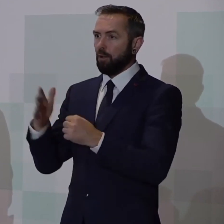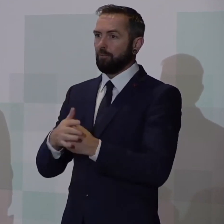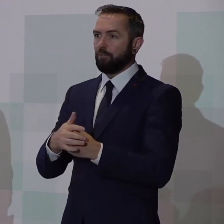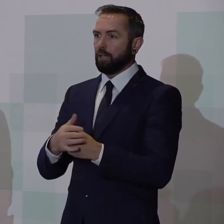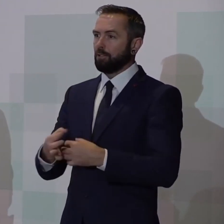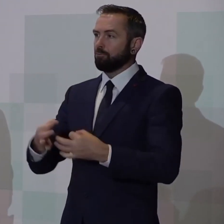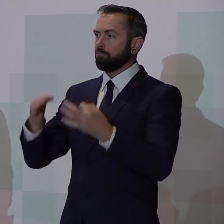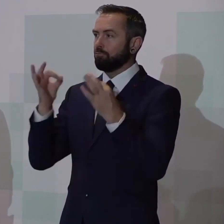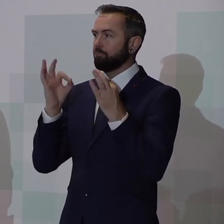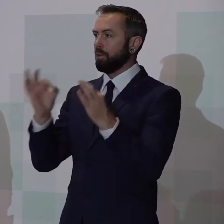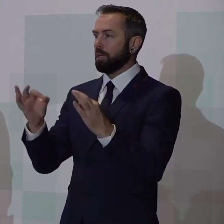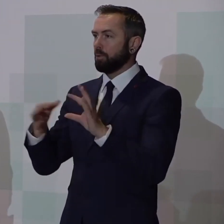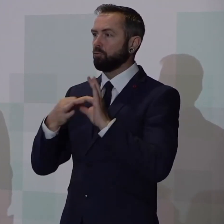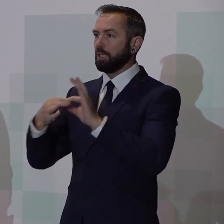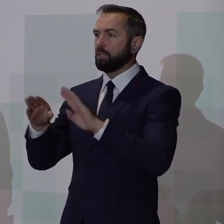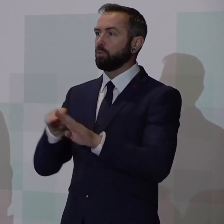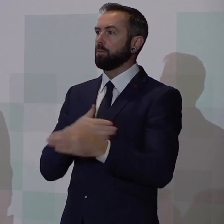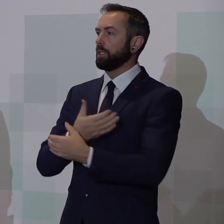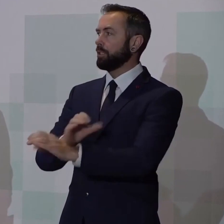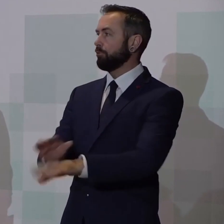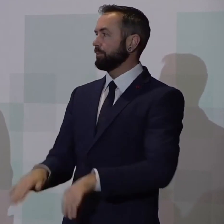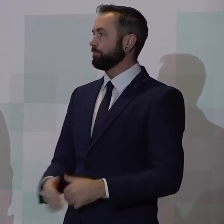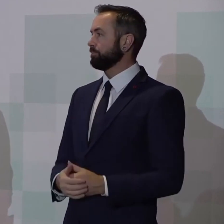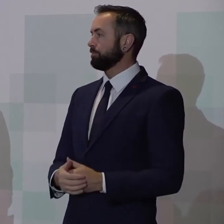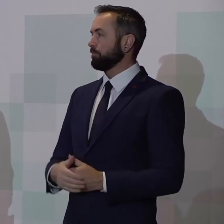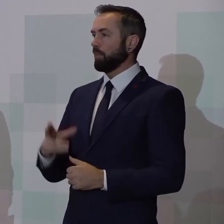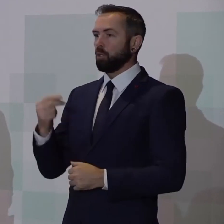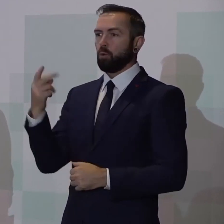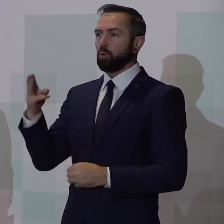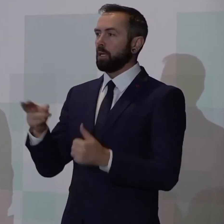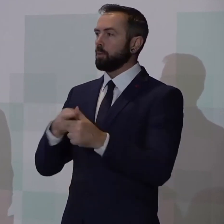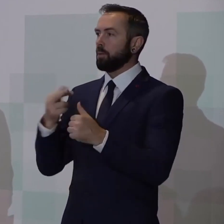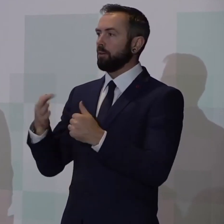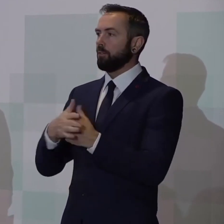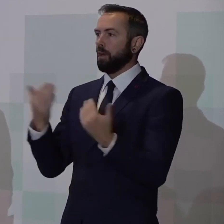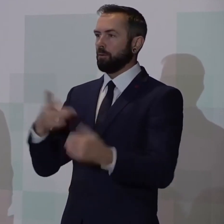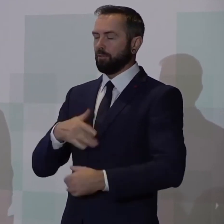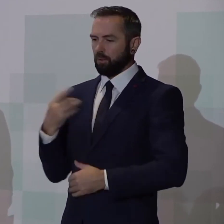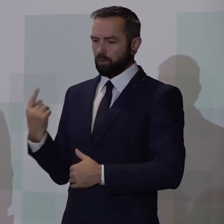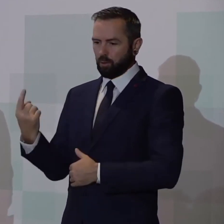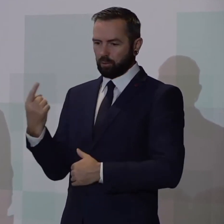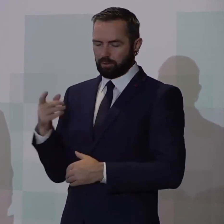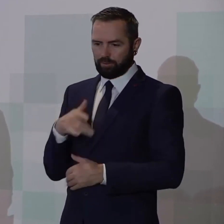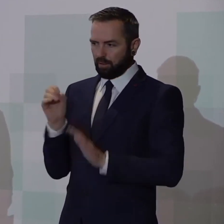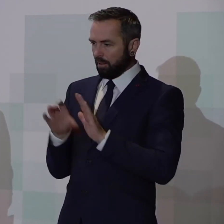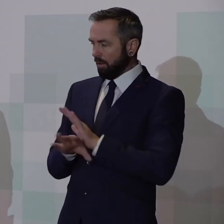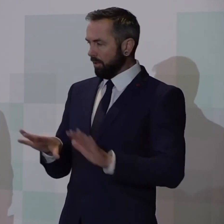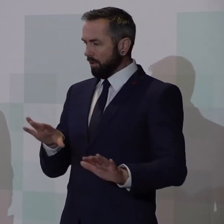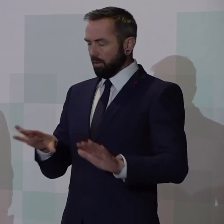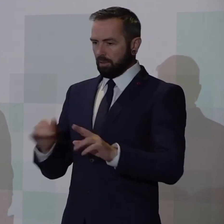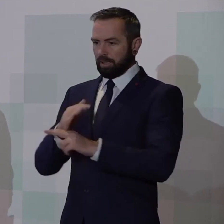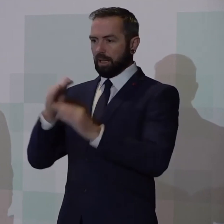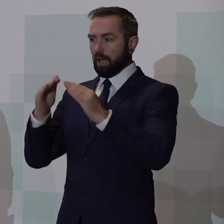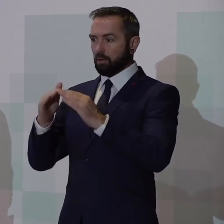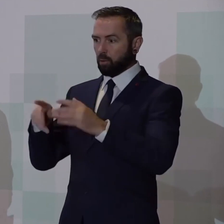incredible relationship with them. No one can prepare you for how lonely the breakup is and how lost you feel in a house that was once